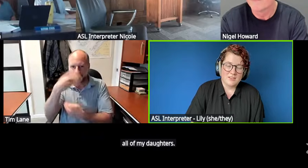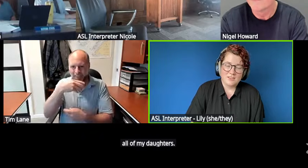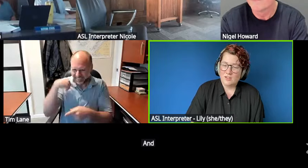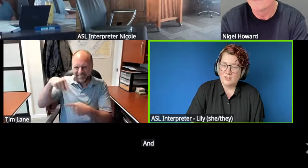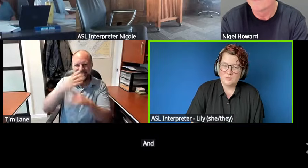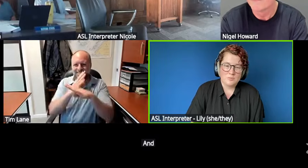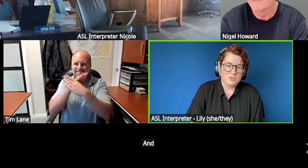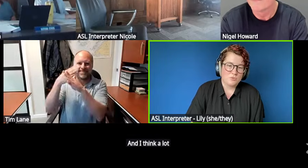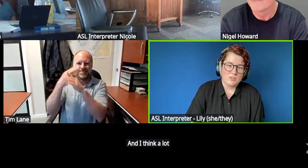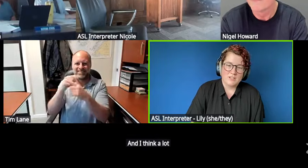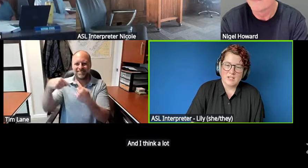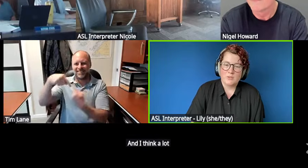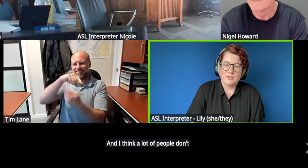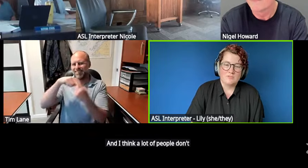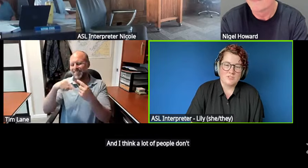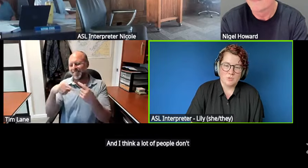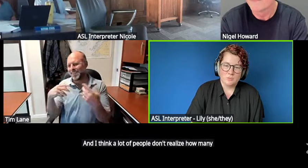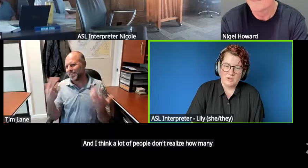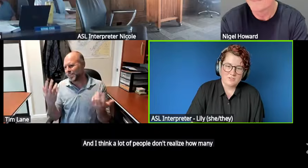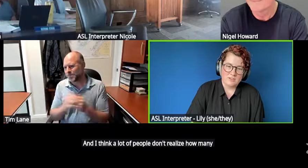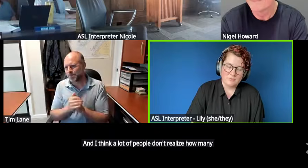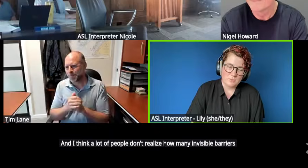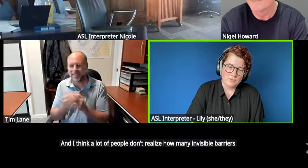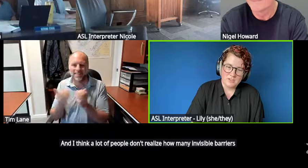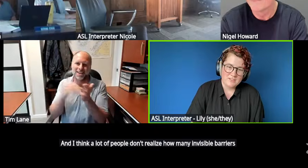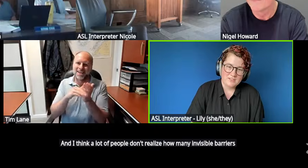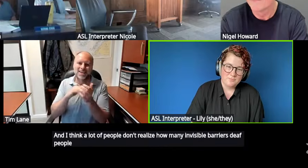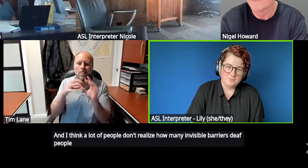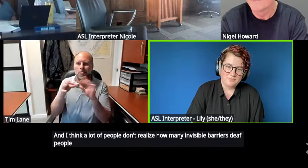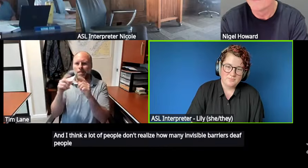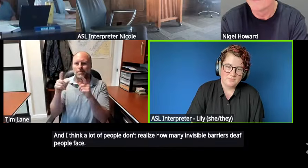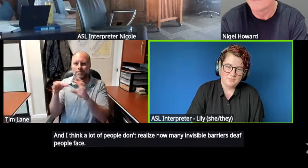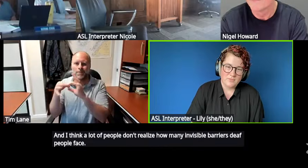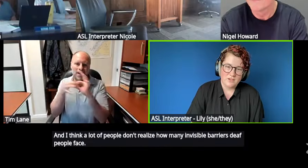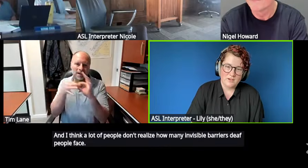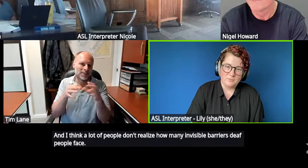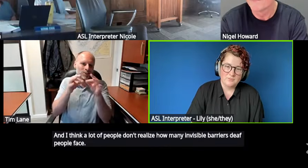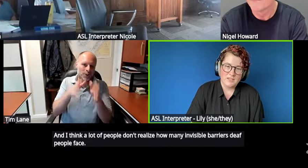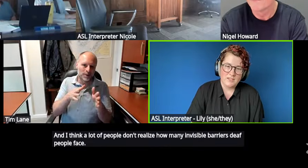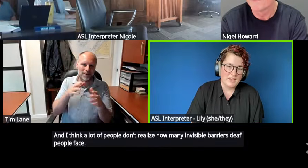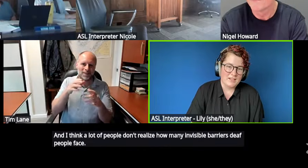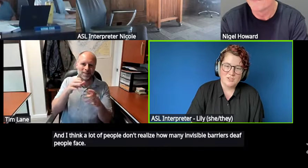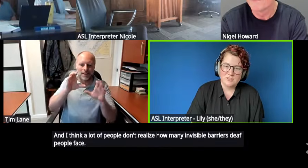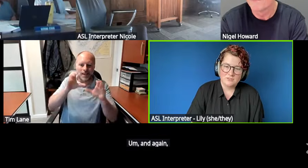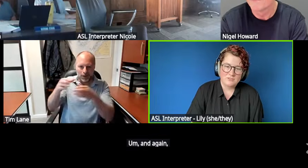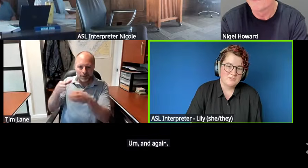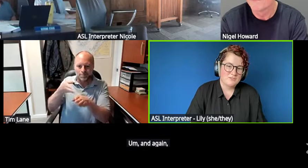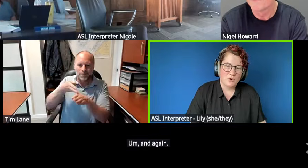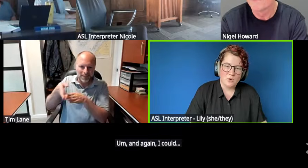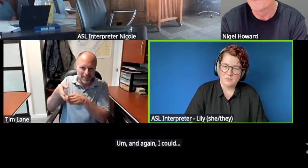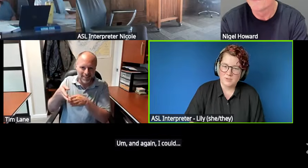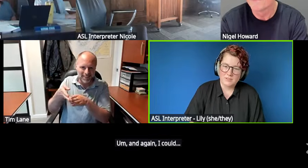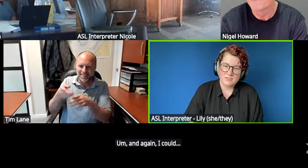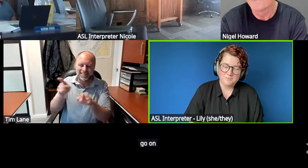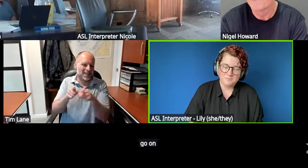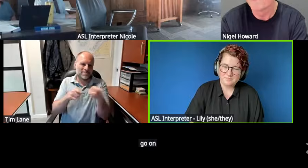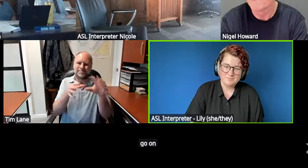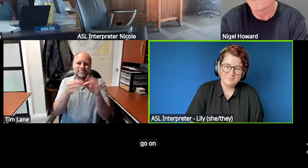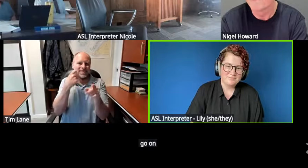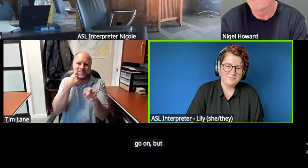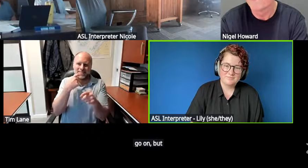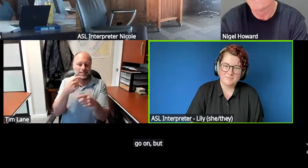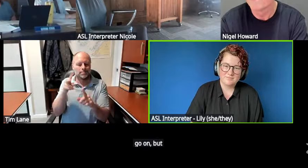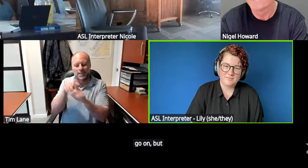And I think a lot of people don't realize how many invisible barriers deaf people face. And again, I could go on, but